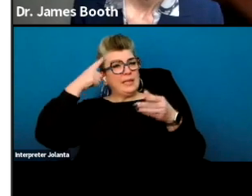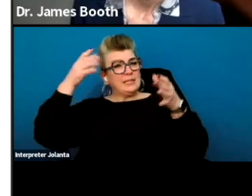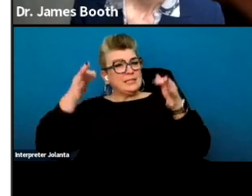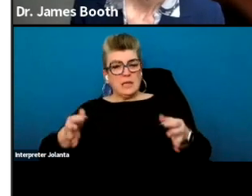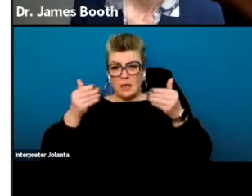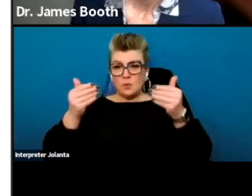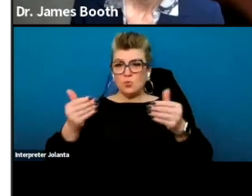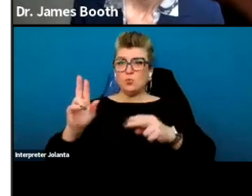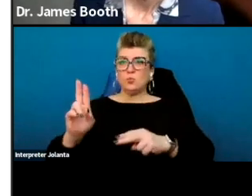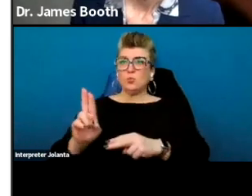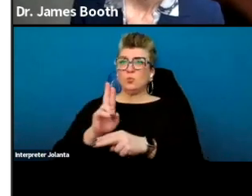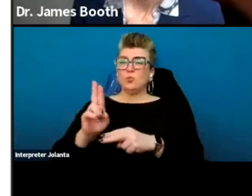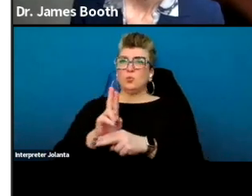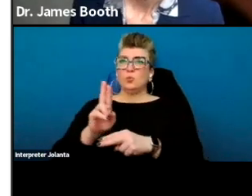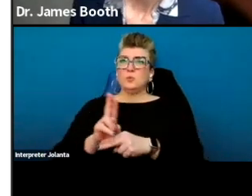a